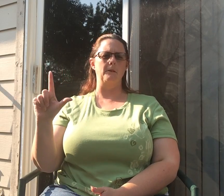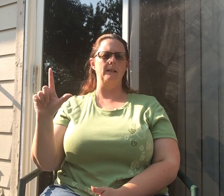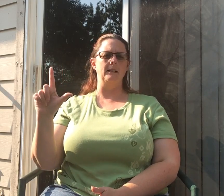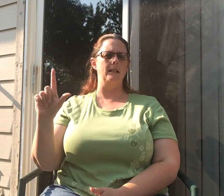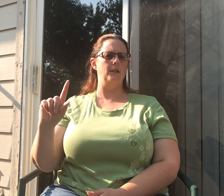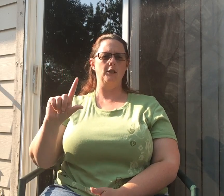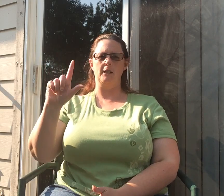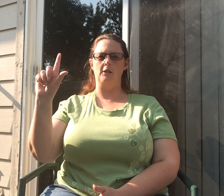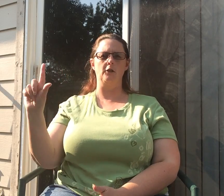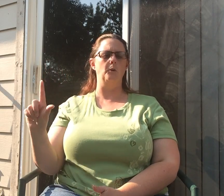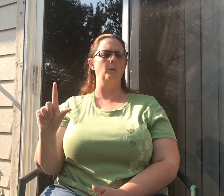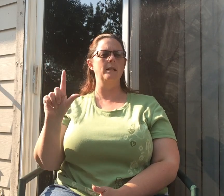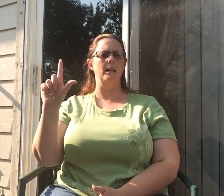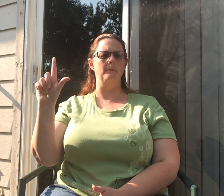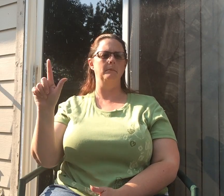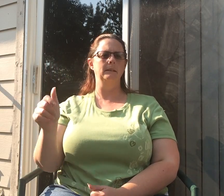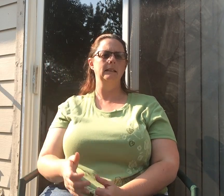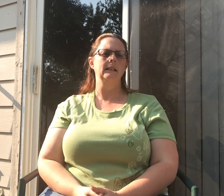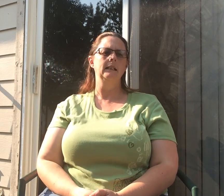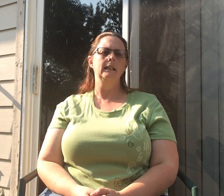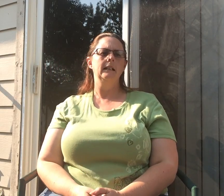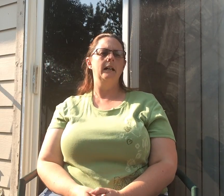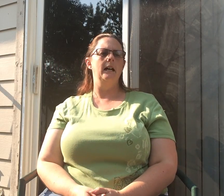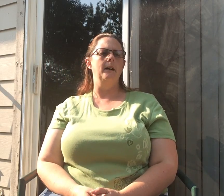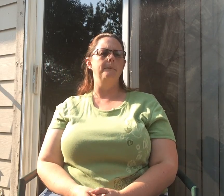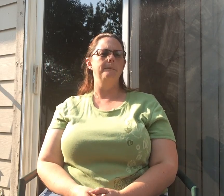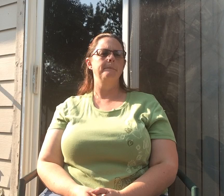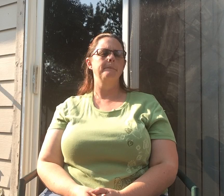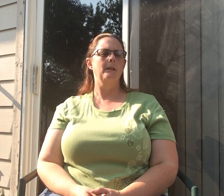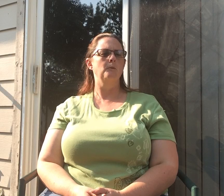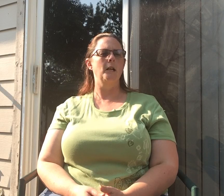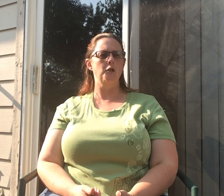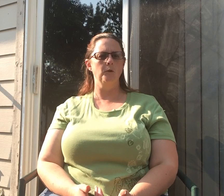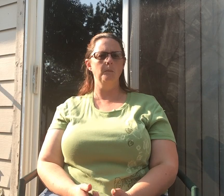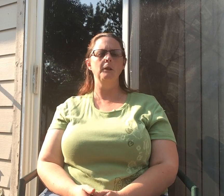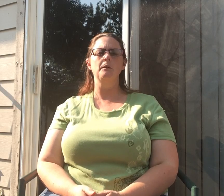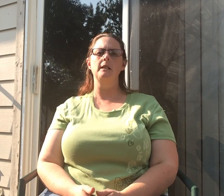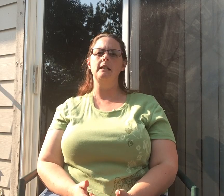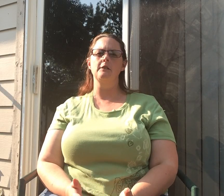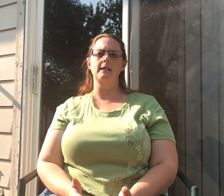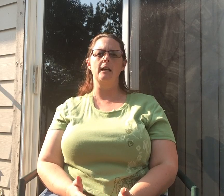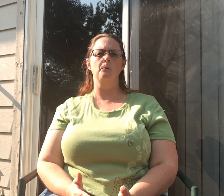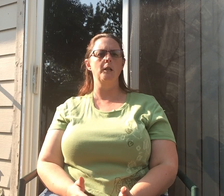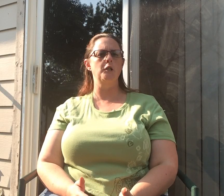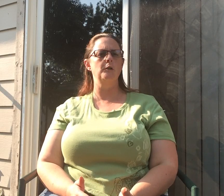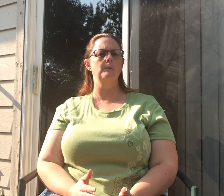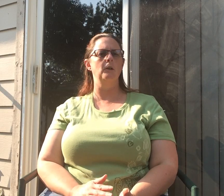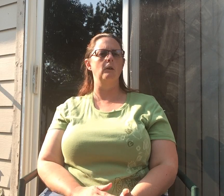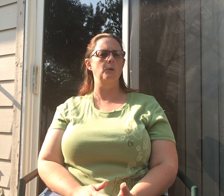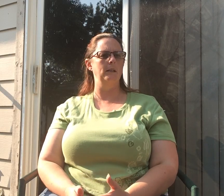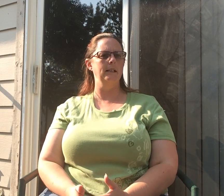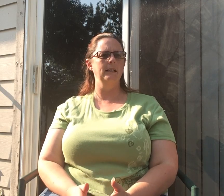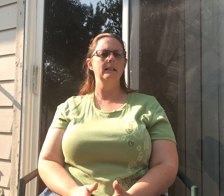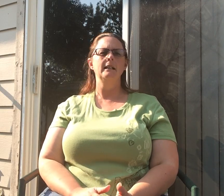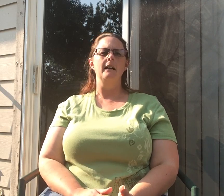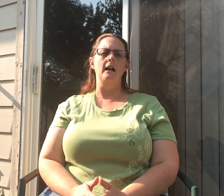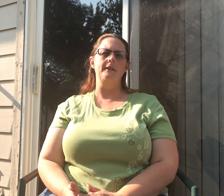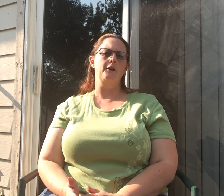library, and it's just a circle 1 time. Restroom, you can either say restroom or toilet. They're